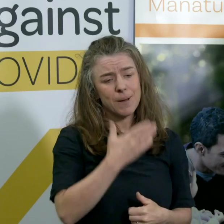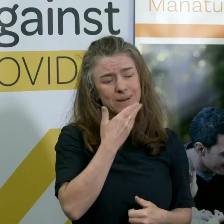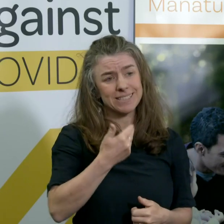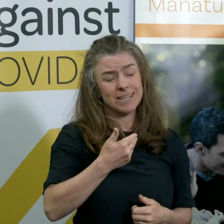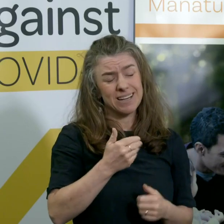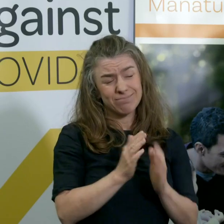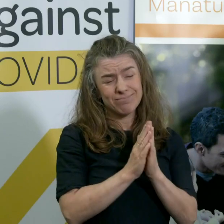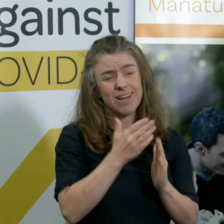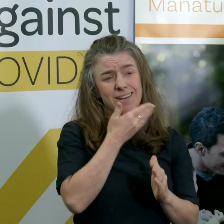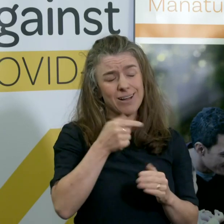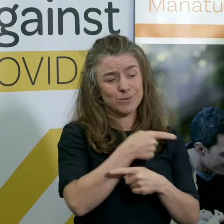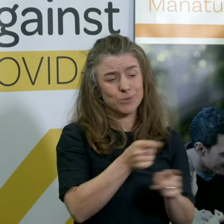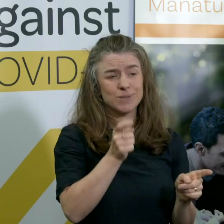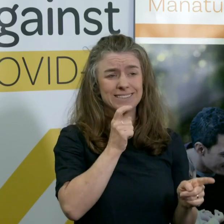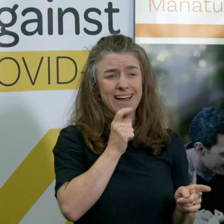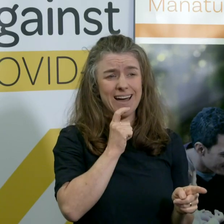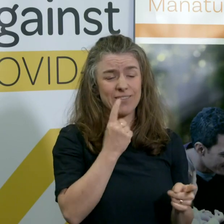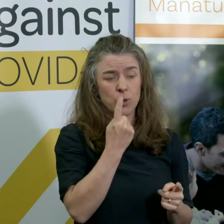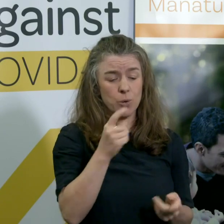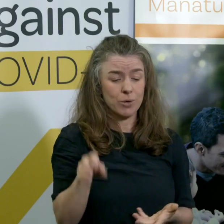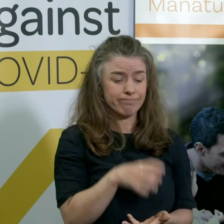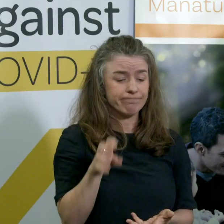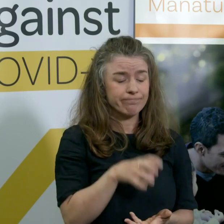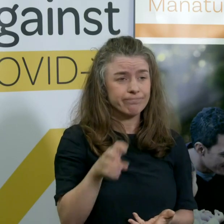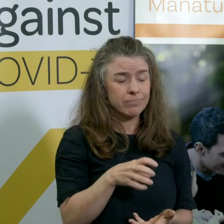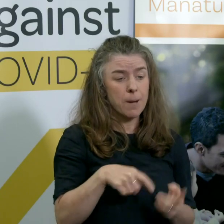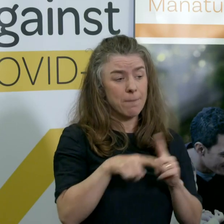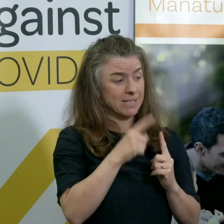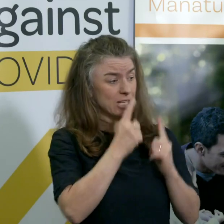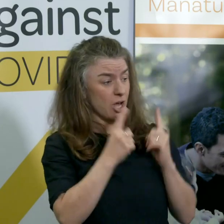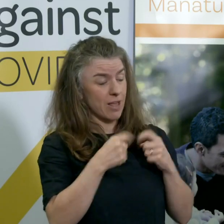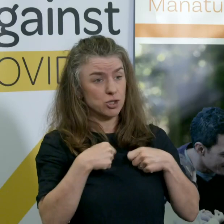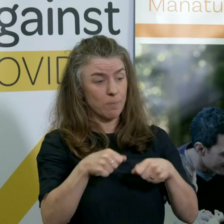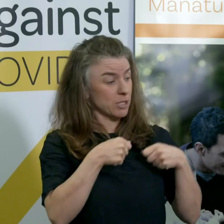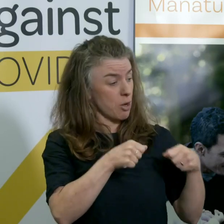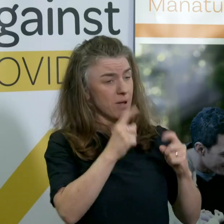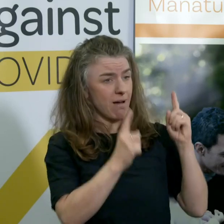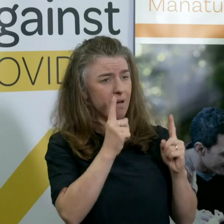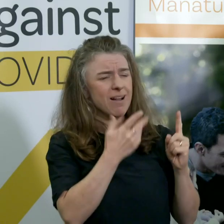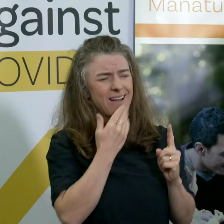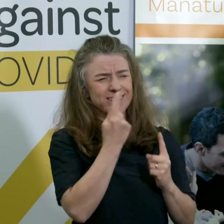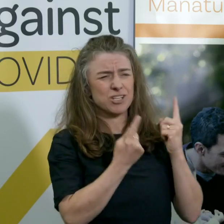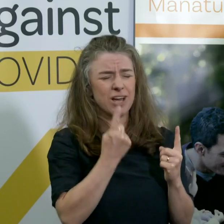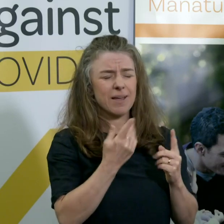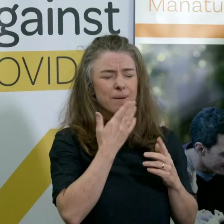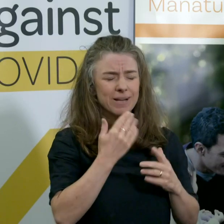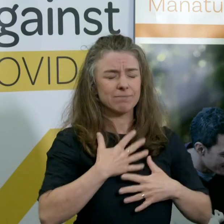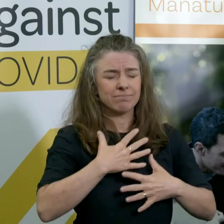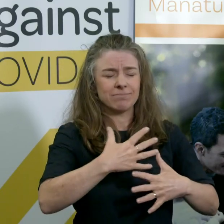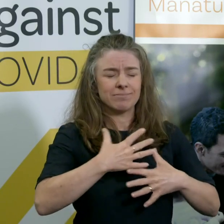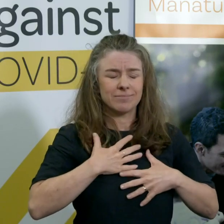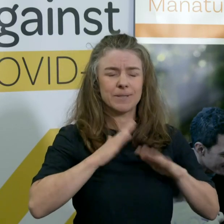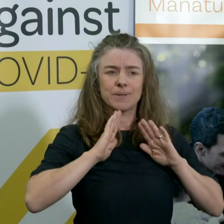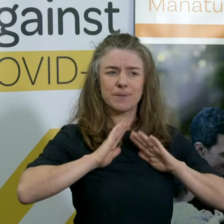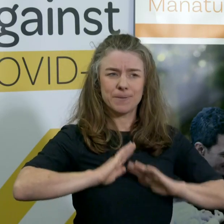to our staff on the front line and also be kind to your fellow shoppers. We may all need to just take a deep breath or